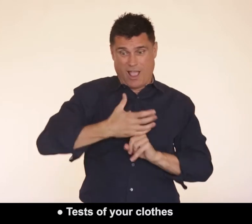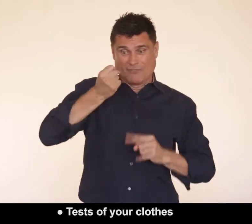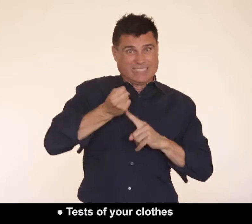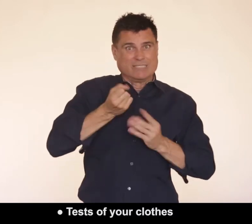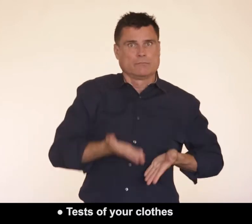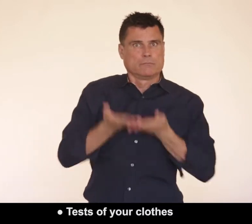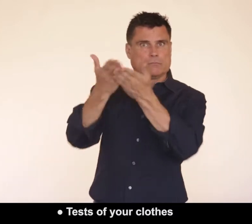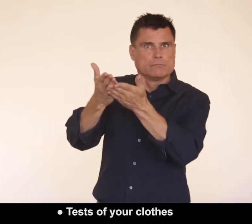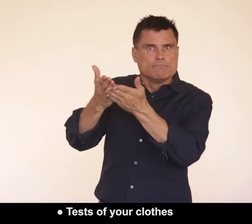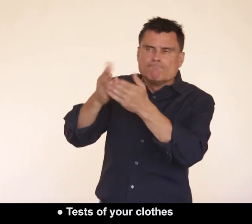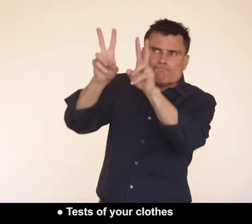Tests of your clothes,